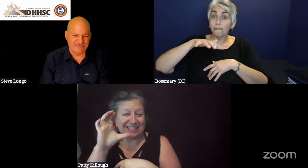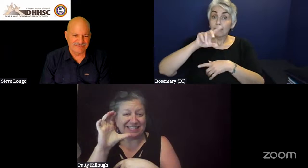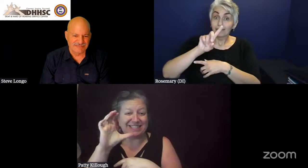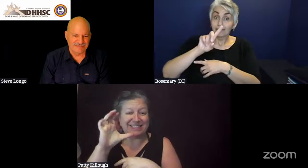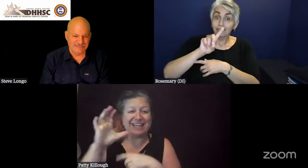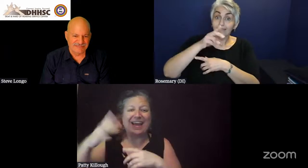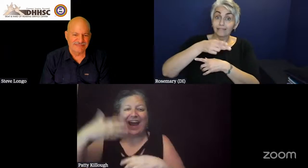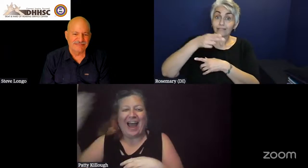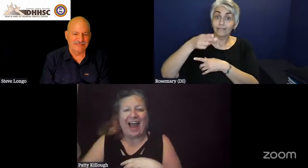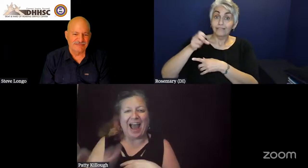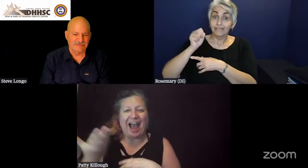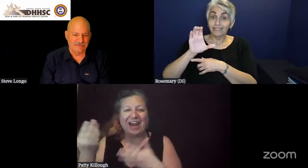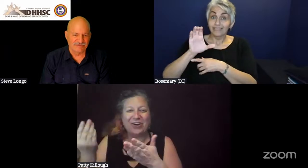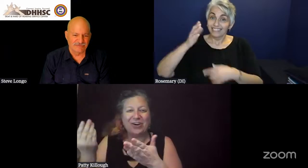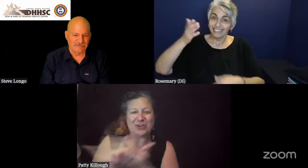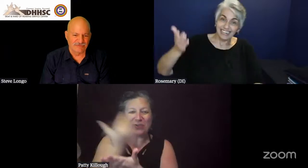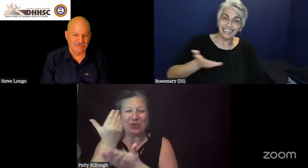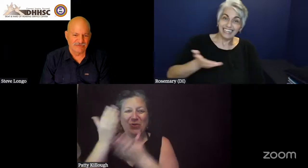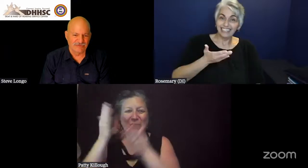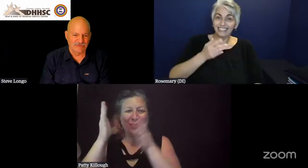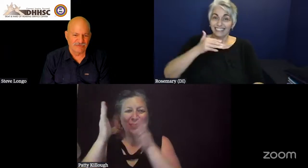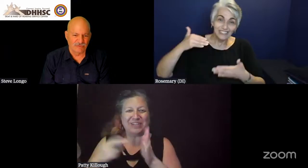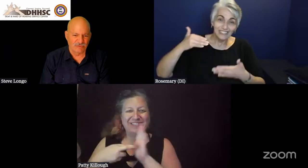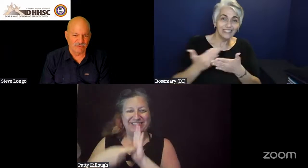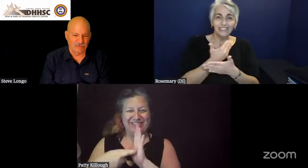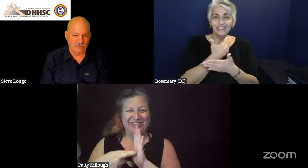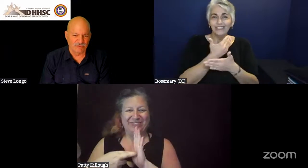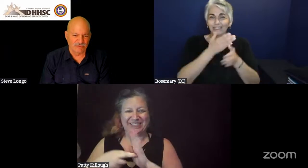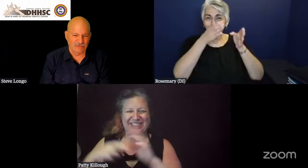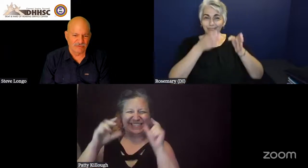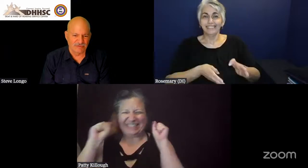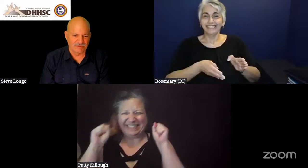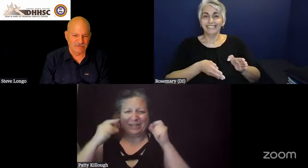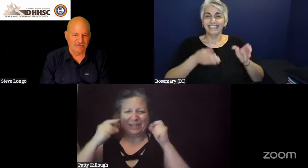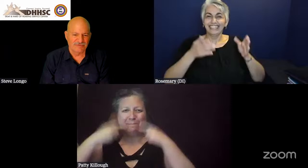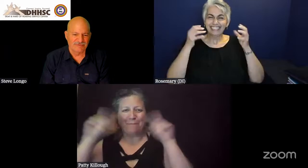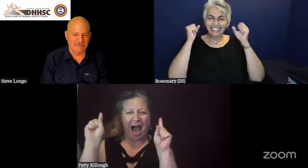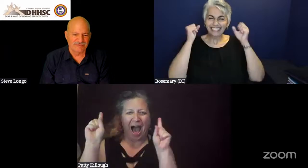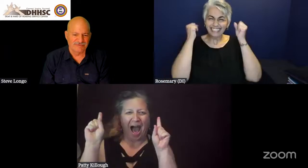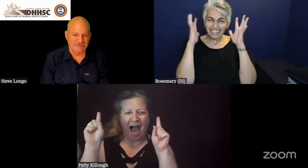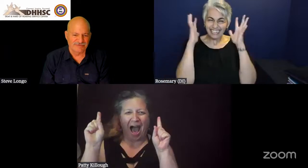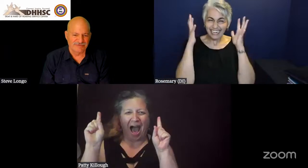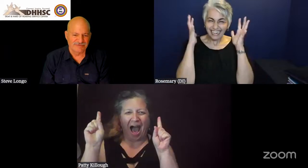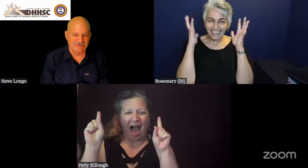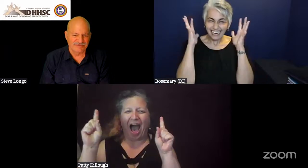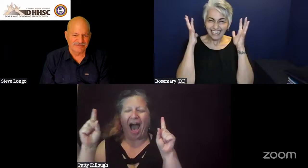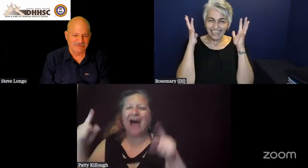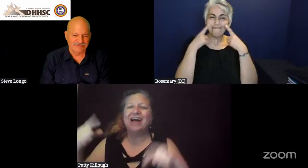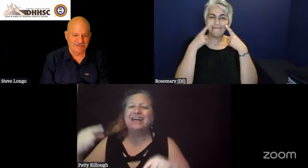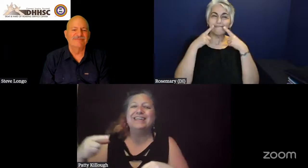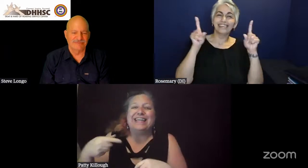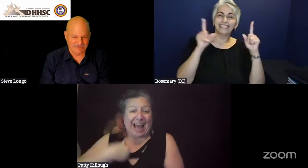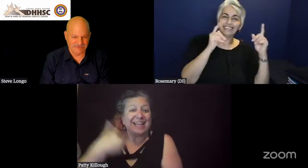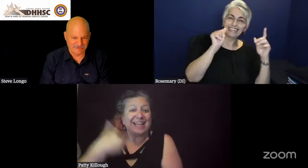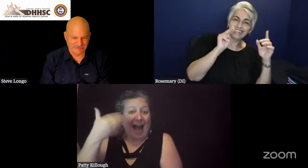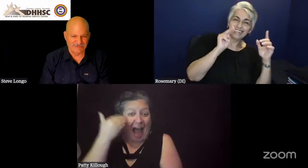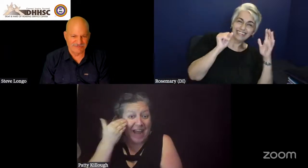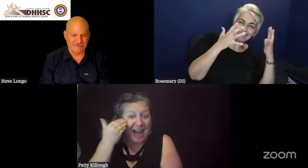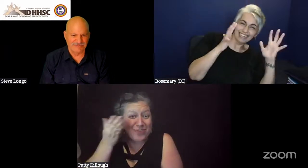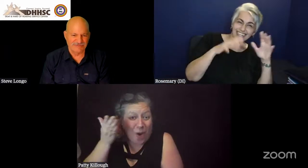Salinas, my area here, the DHHSC office has hired a new person.